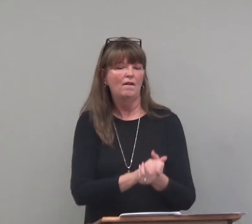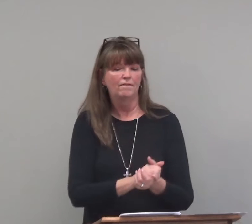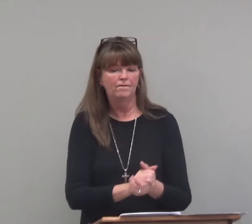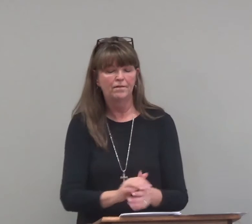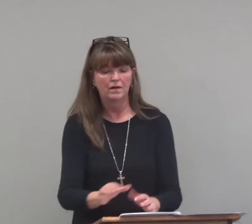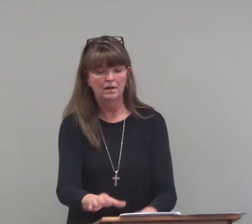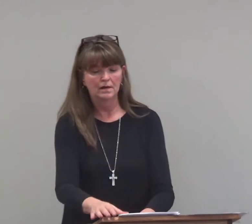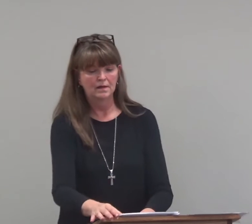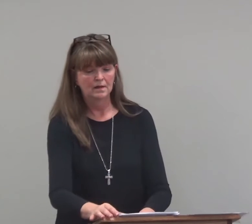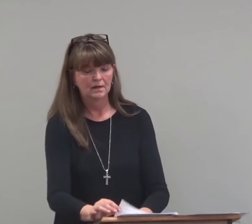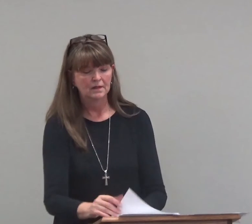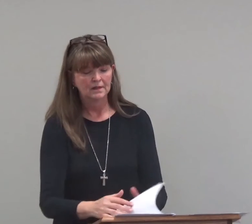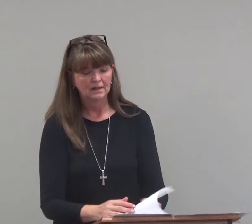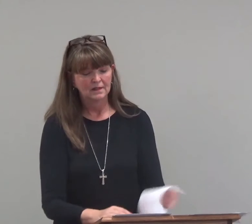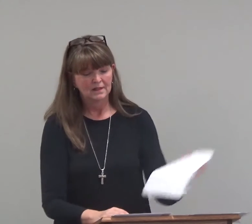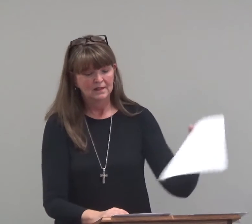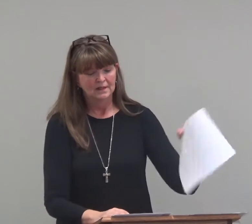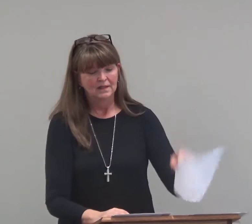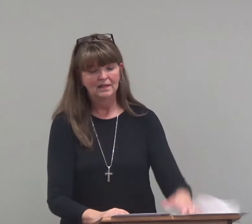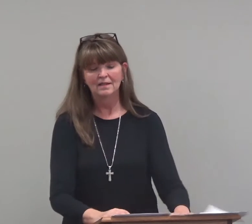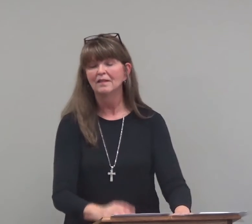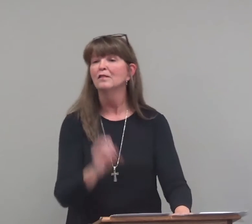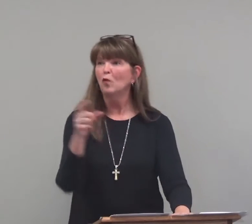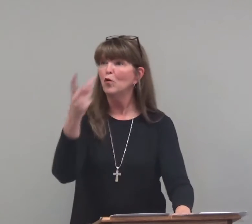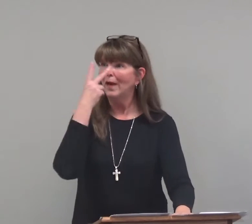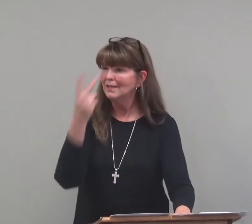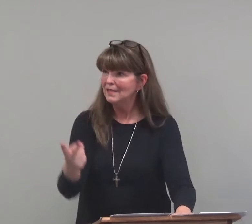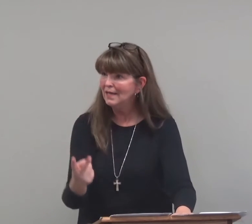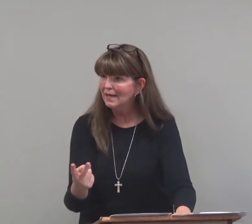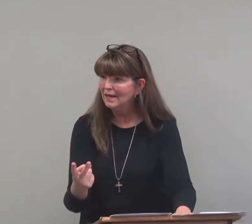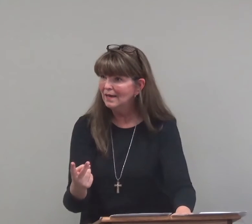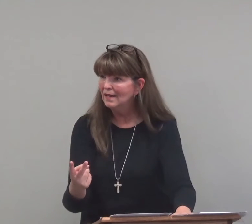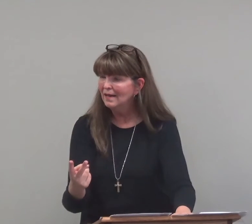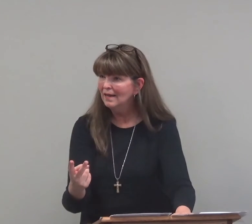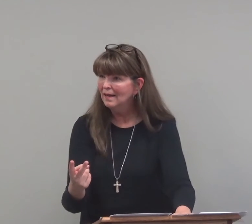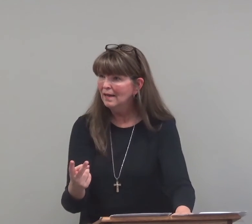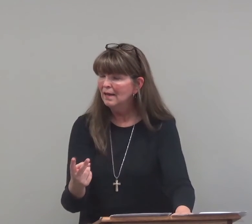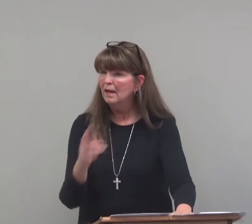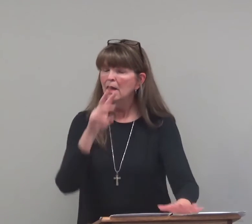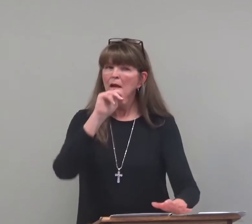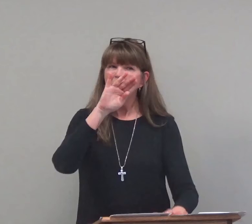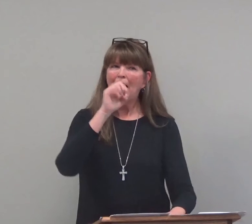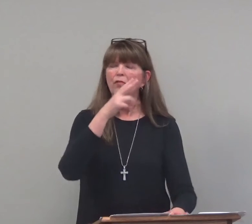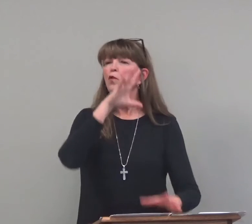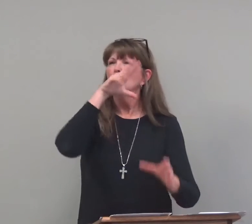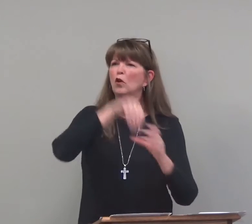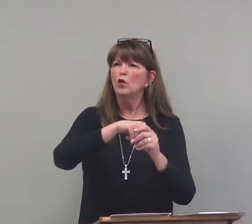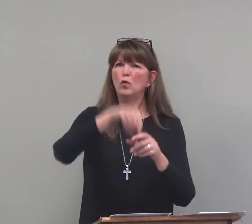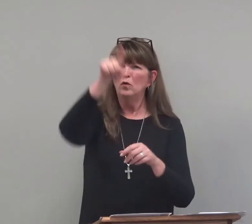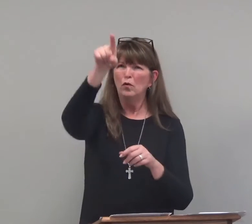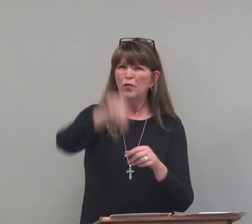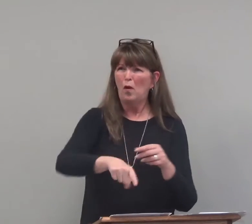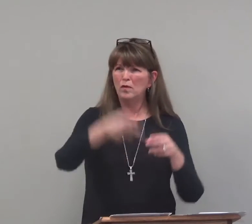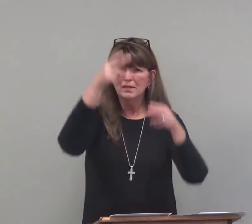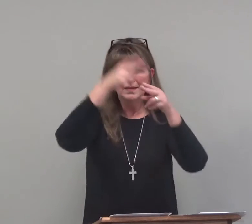You know, she didn't ever perseverate on the fact that King David had plotted to have her husband killed in the war so that he could take her as his